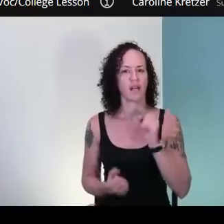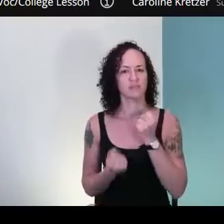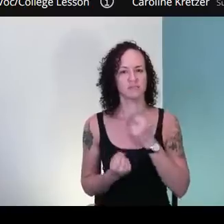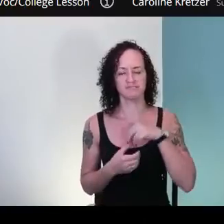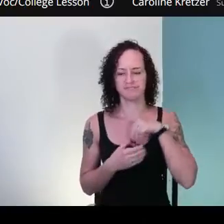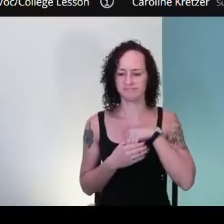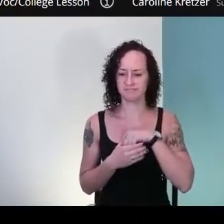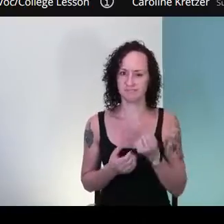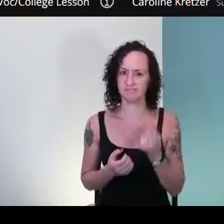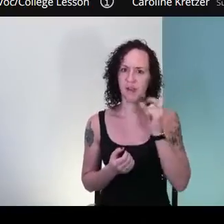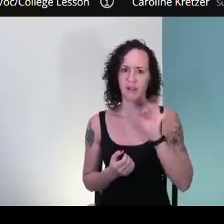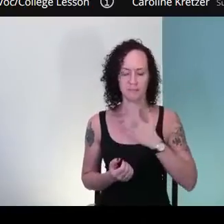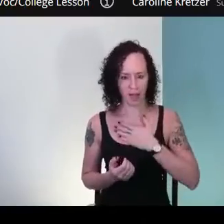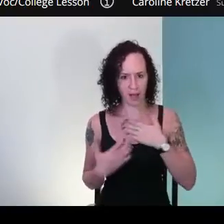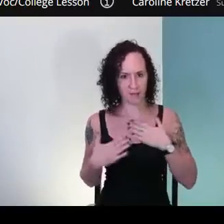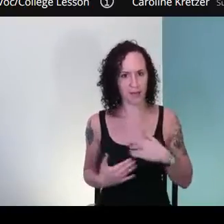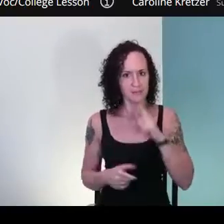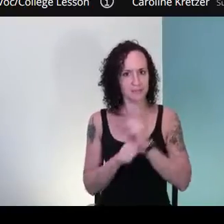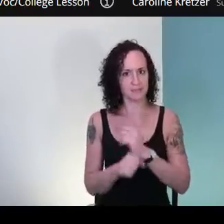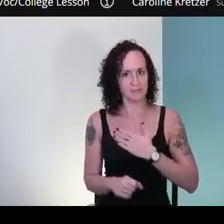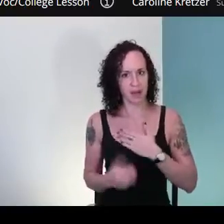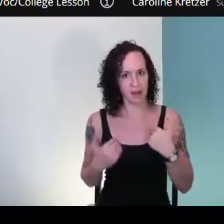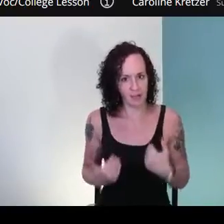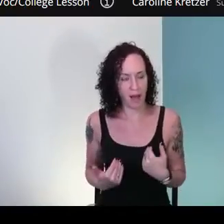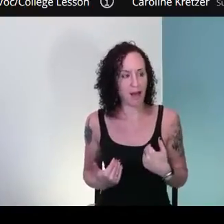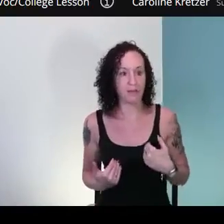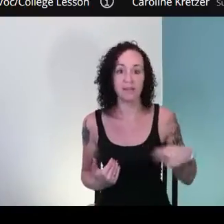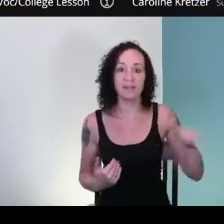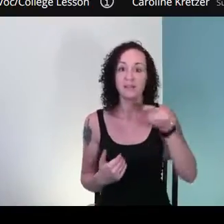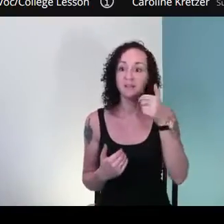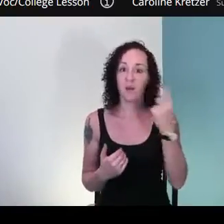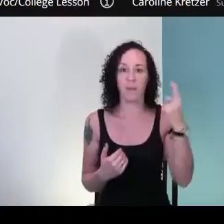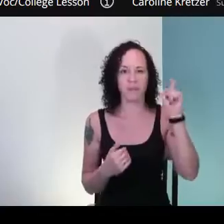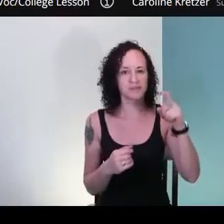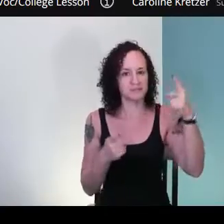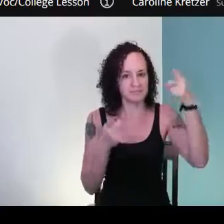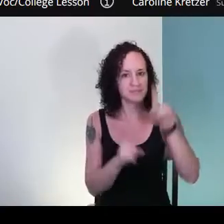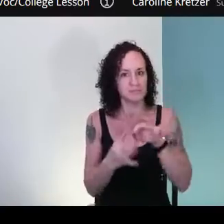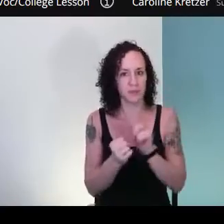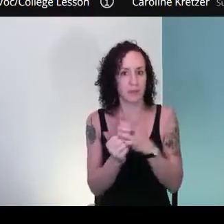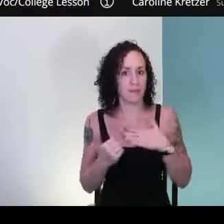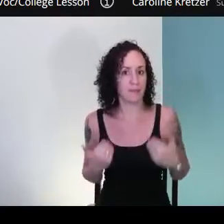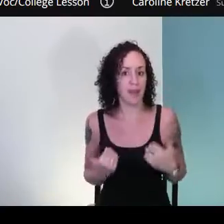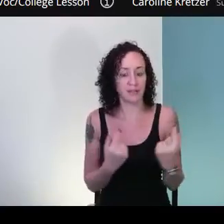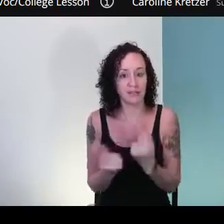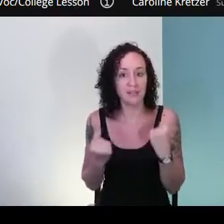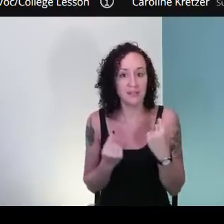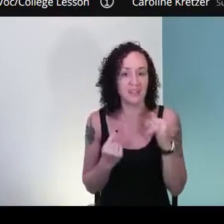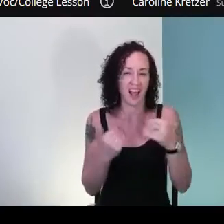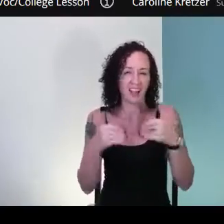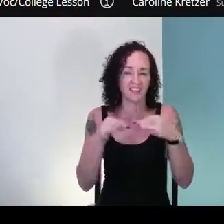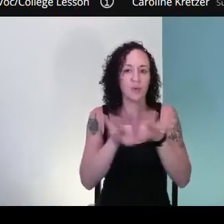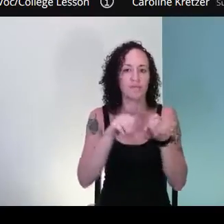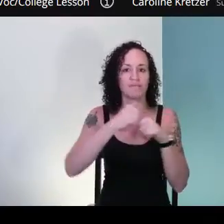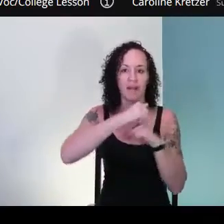It's the idea of respect. Respect each other's boundaries and respecting my own. Before they can develop an idea of